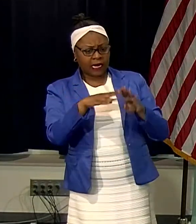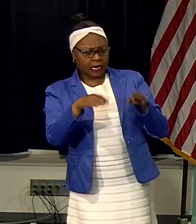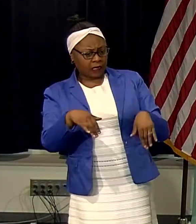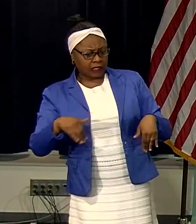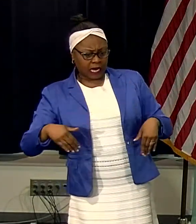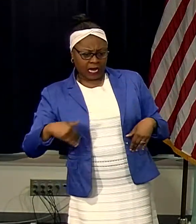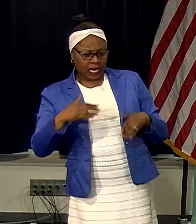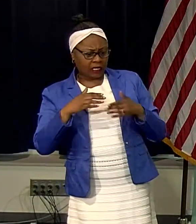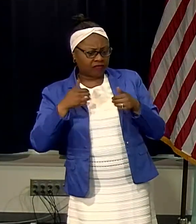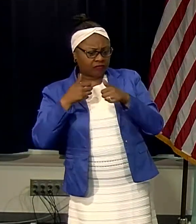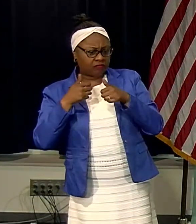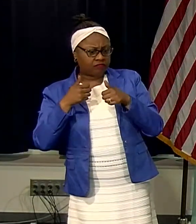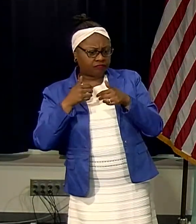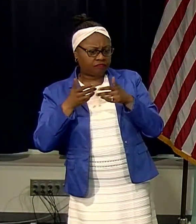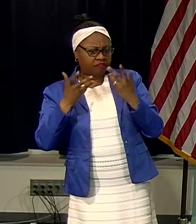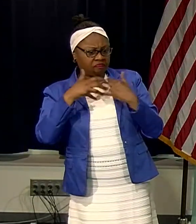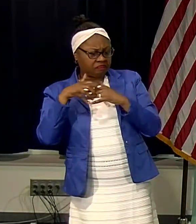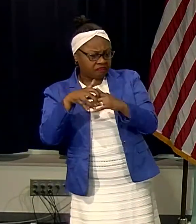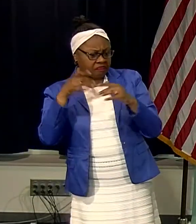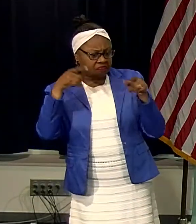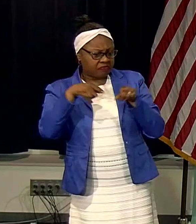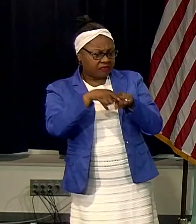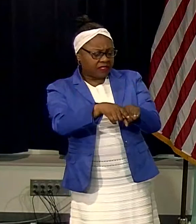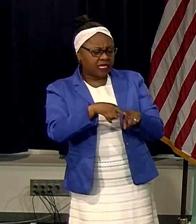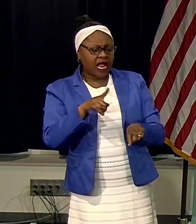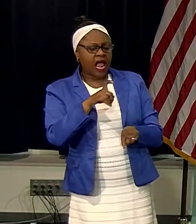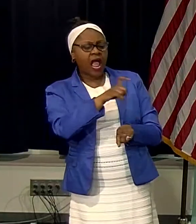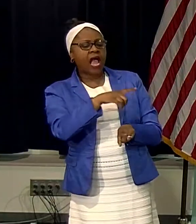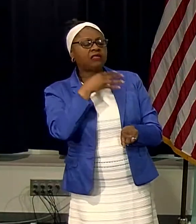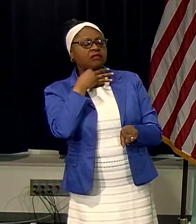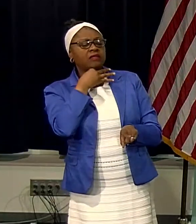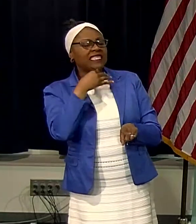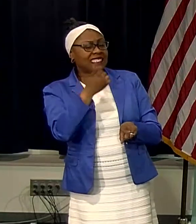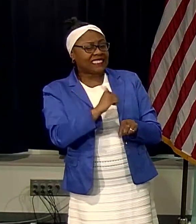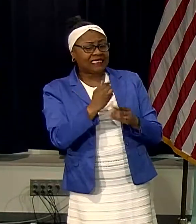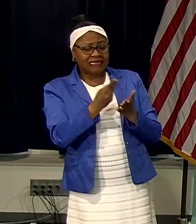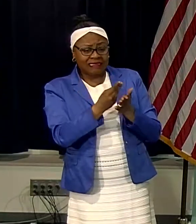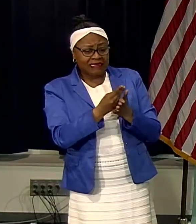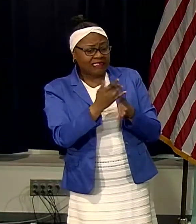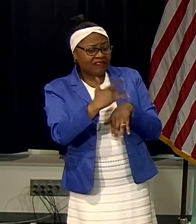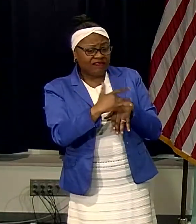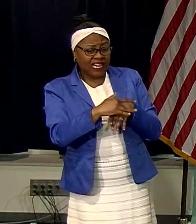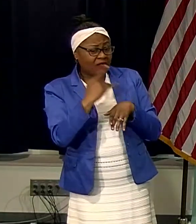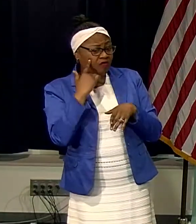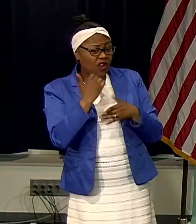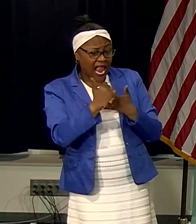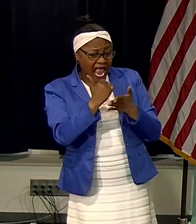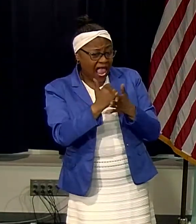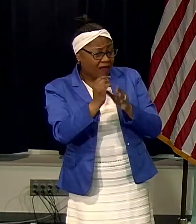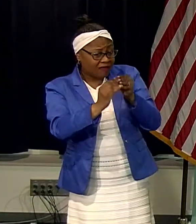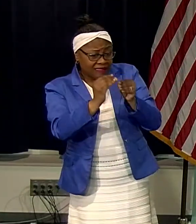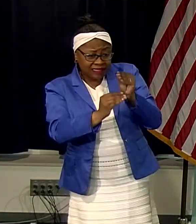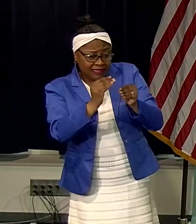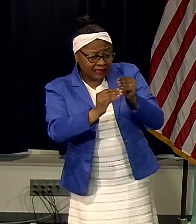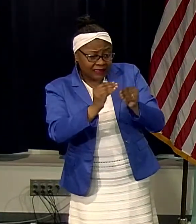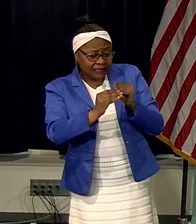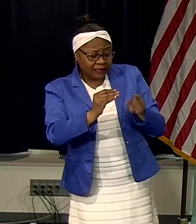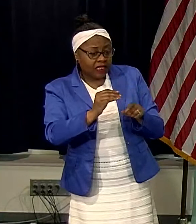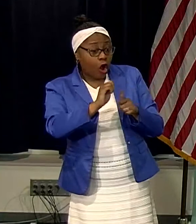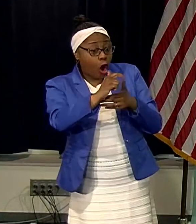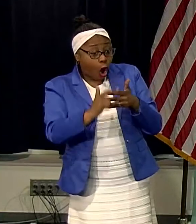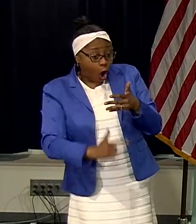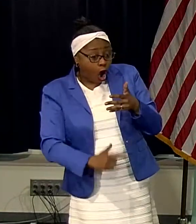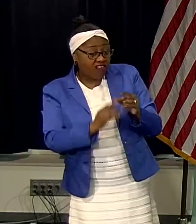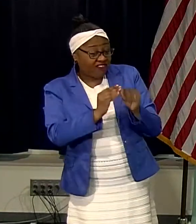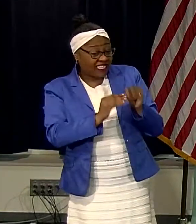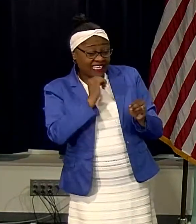wondering, are there any assistance or grants available to help folks complete all needed renovations and not just compliance repairs?